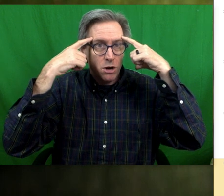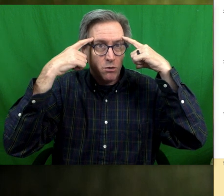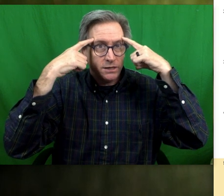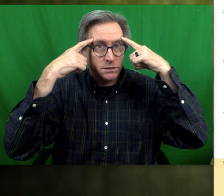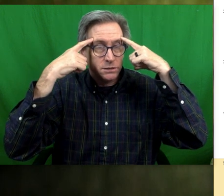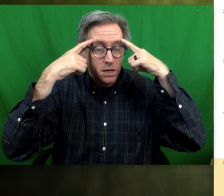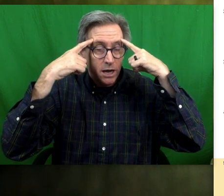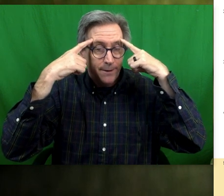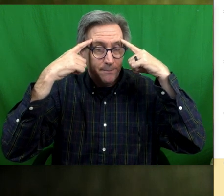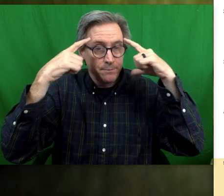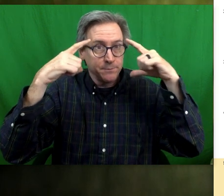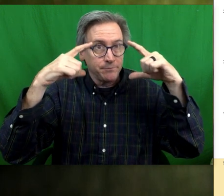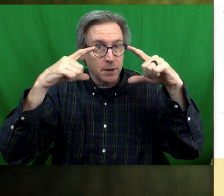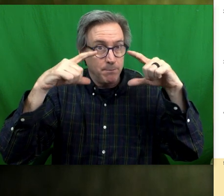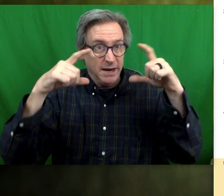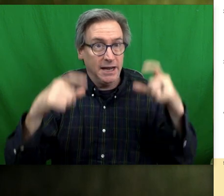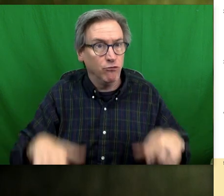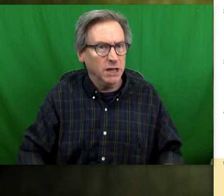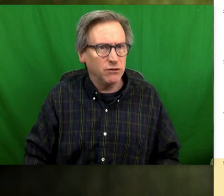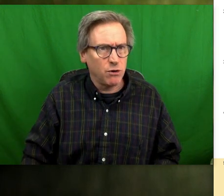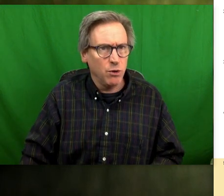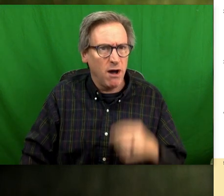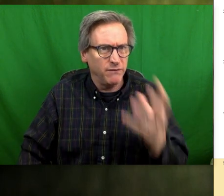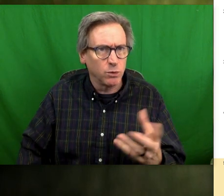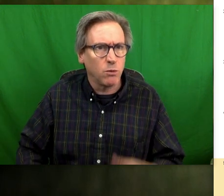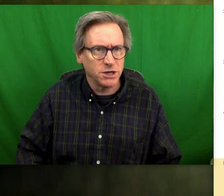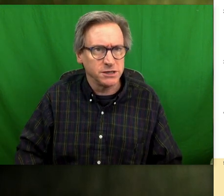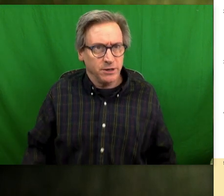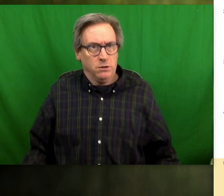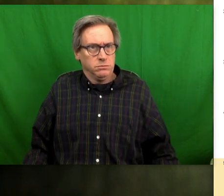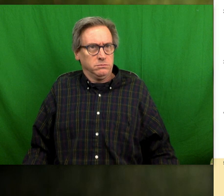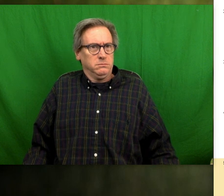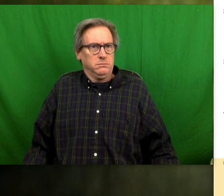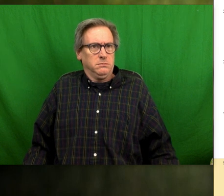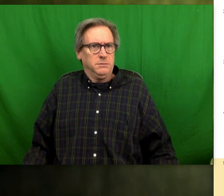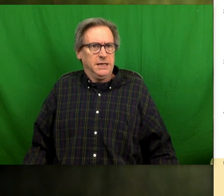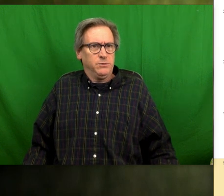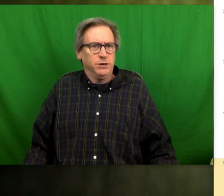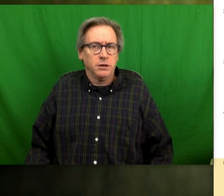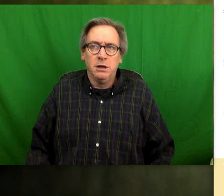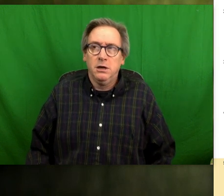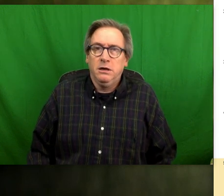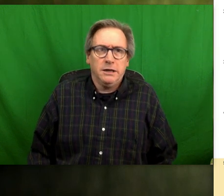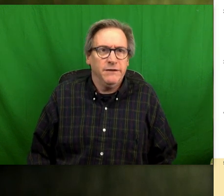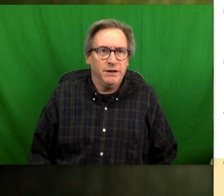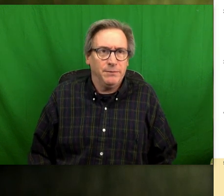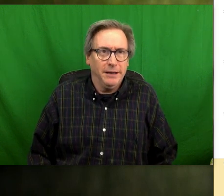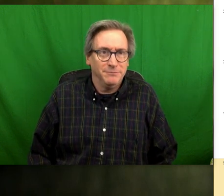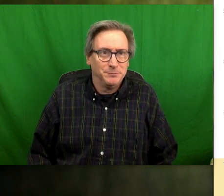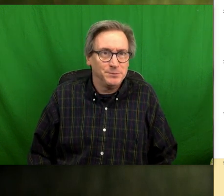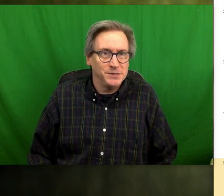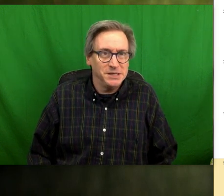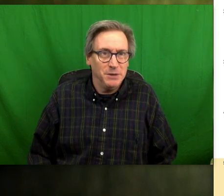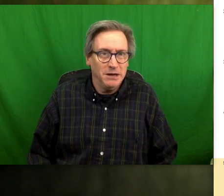don't notice, but it can really throw you off. If you were watching something and go, that's weird, kind of like